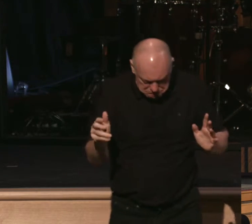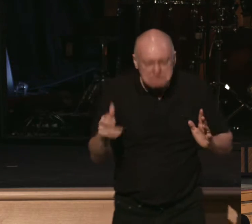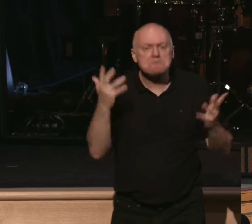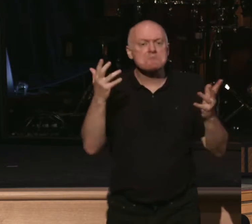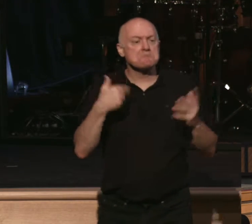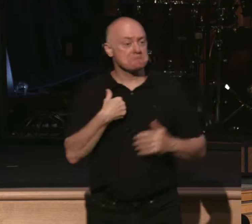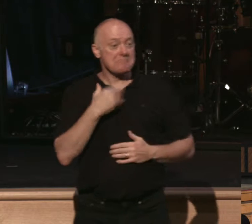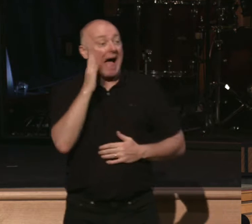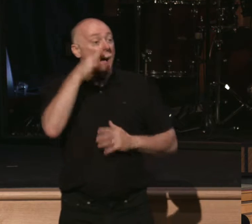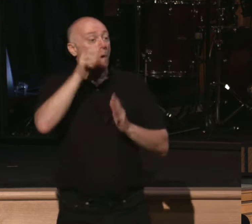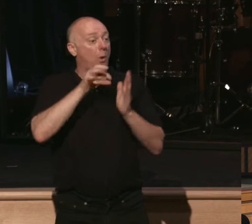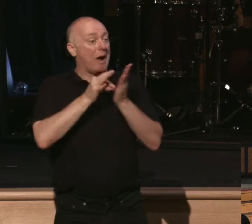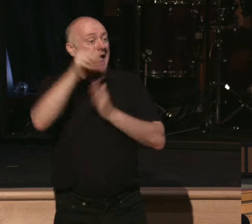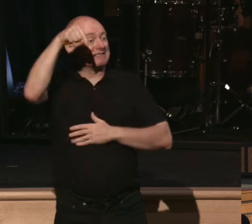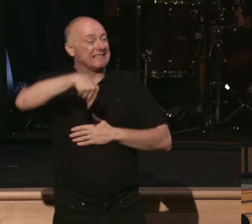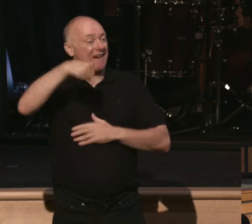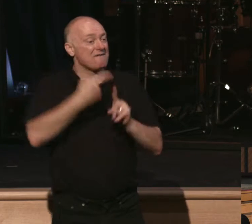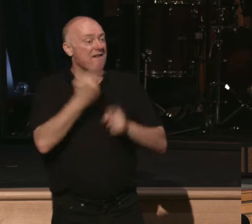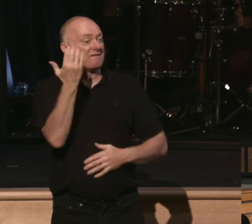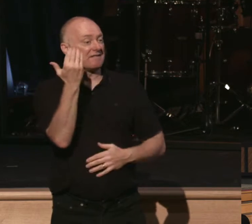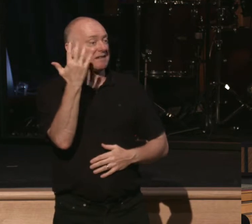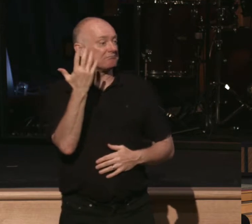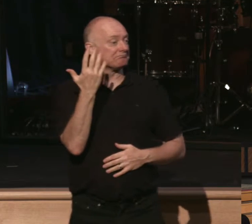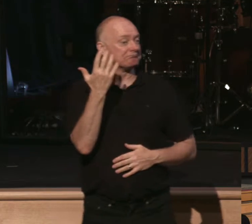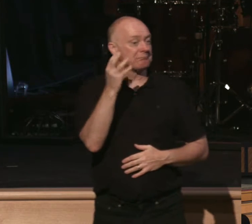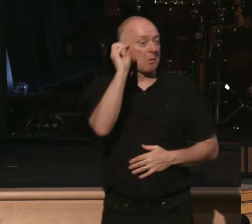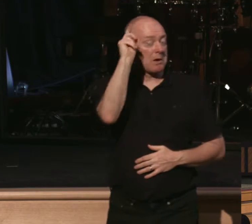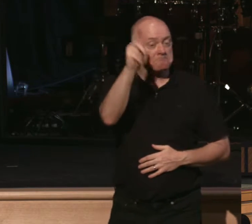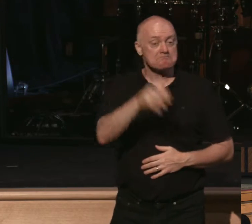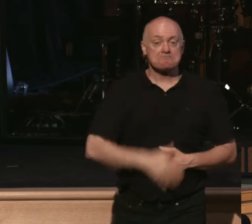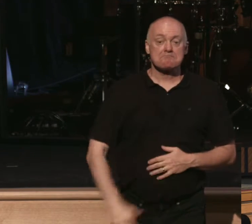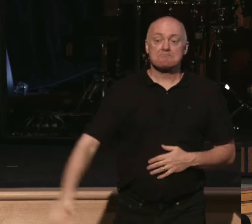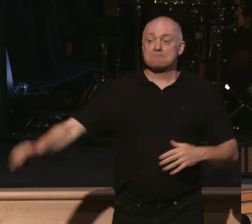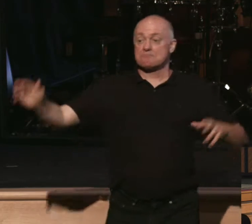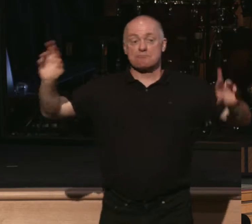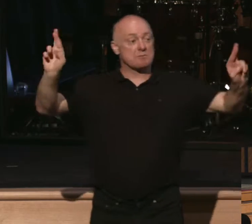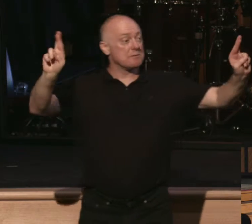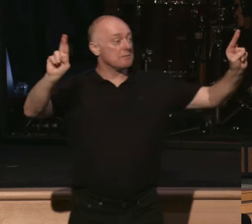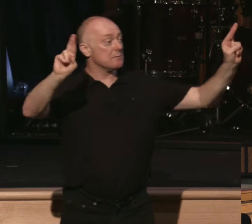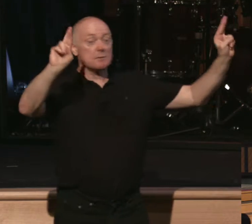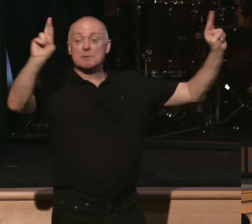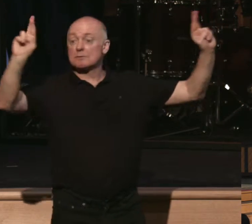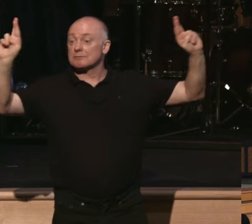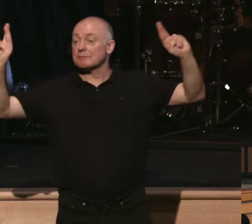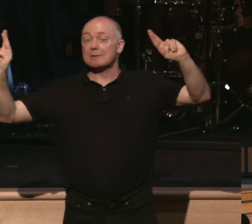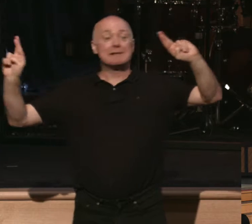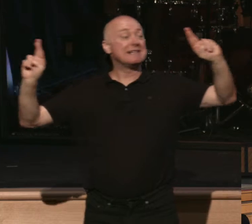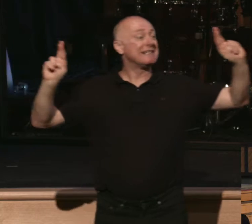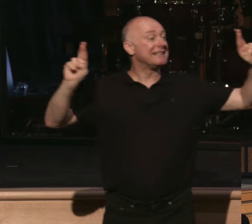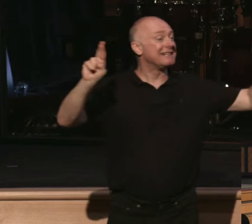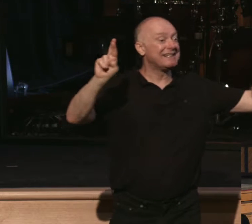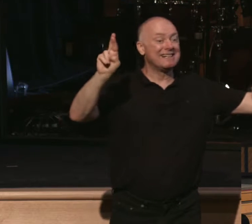going to be counting down from 15. I'll let you know when we're at 10. Okay? Here we go. Here we go.